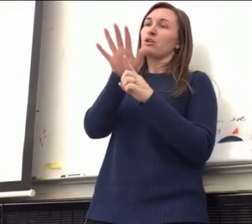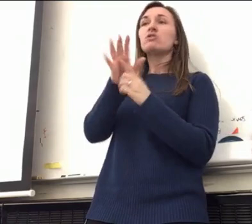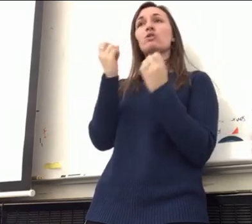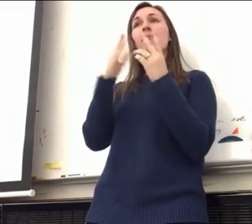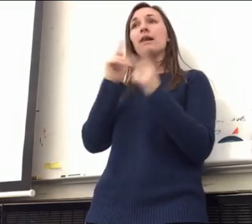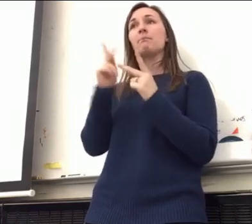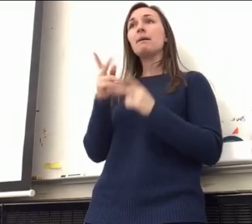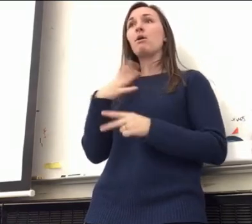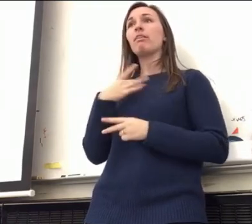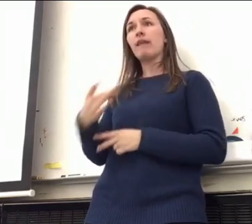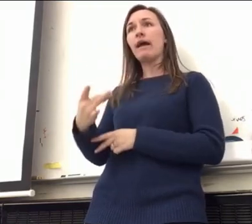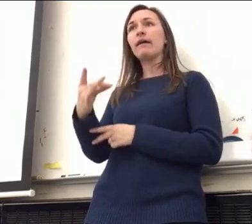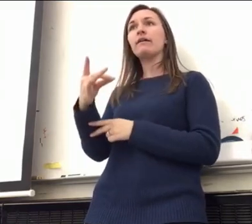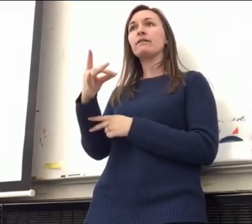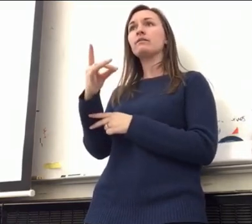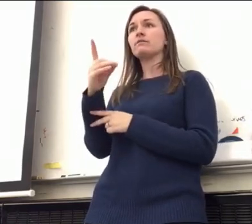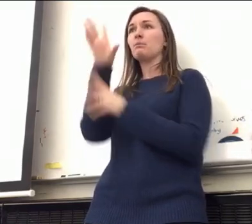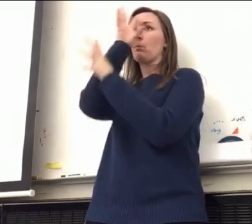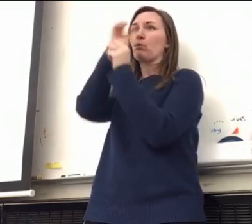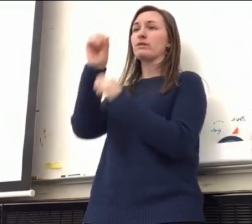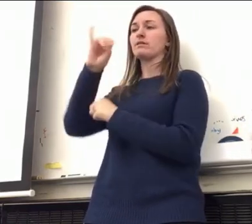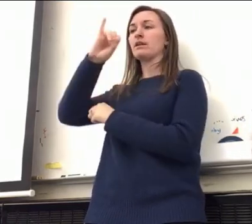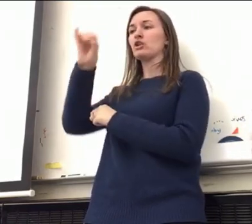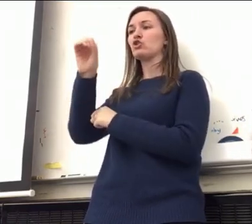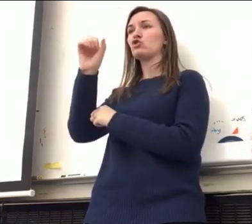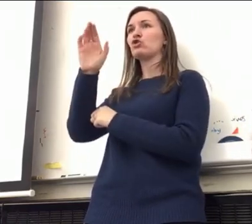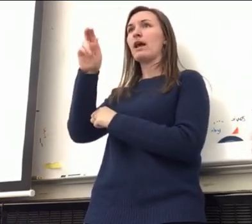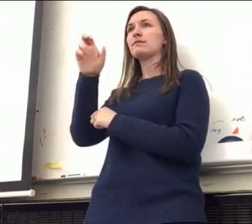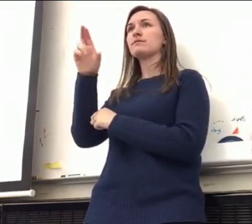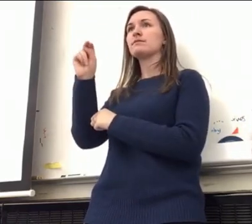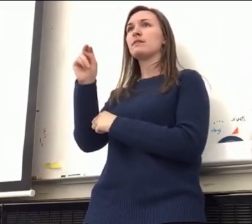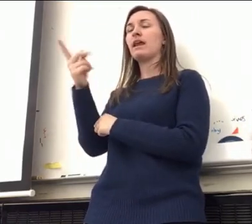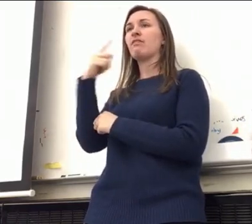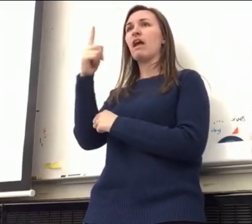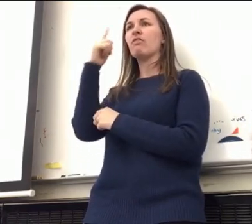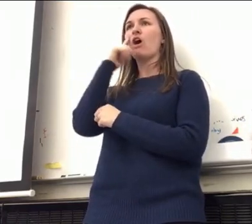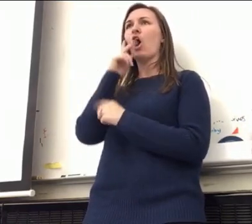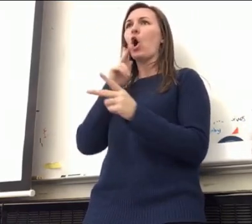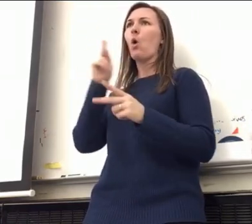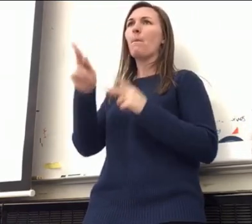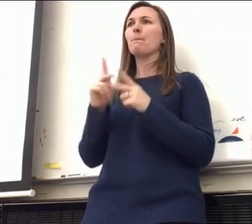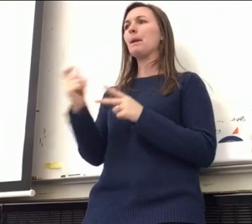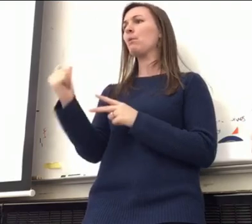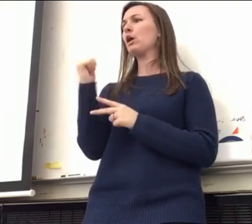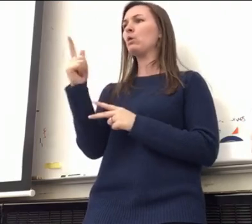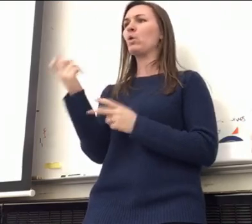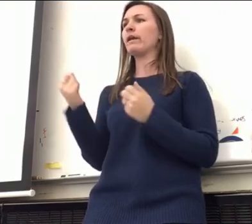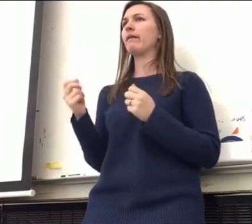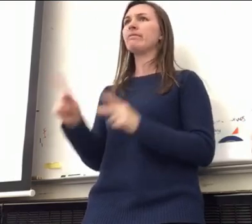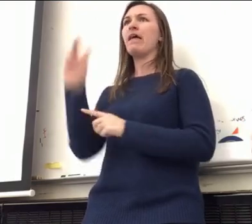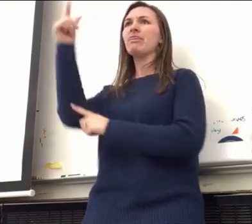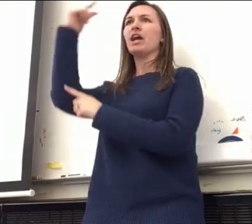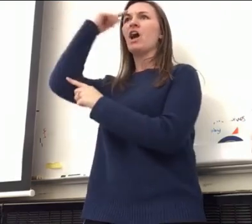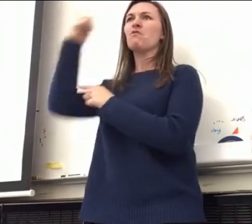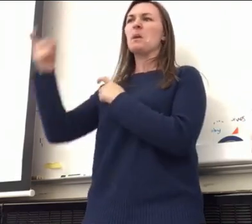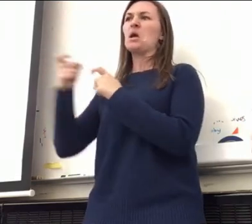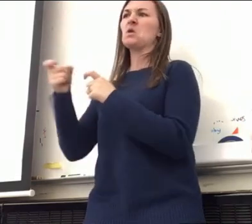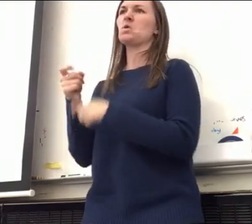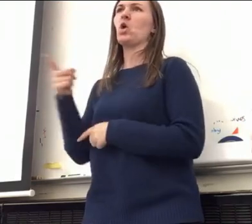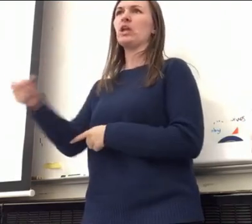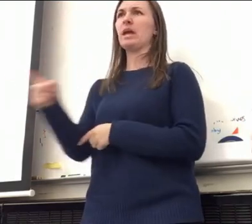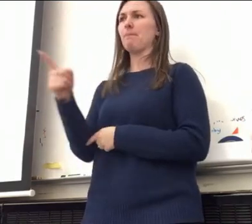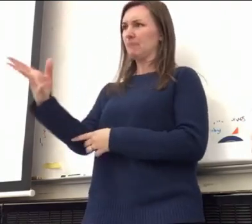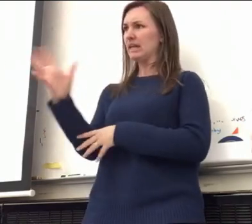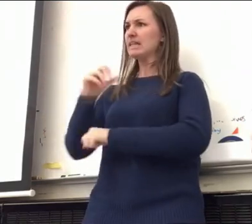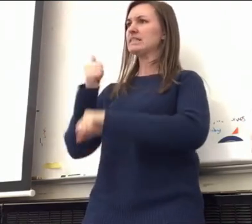Andrew Jackson. A lot of people see him as a guy that wasn't going to let the government tear him down. He was going to make his own path. A lot of